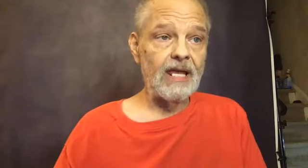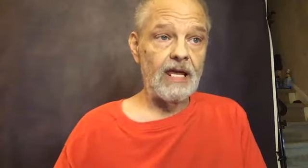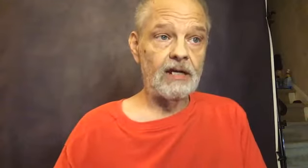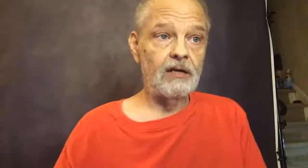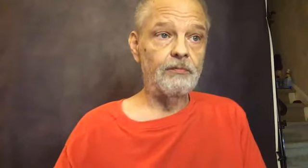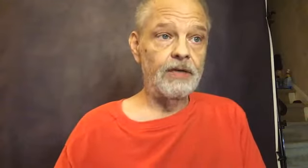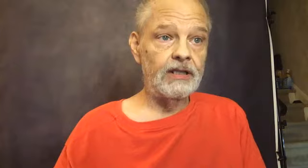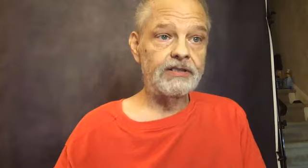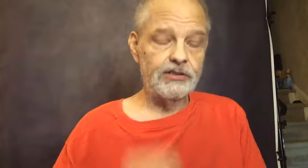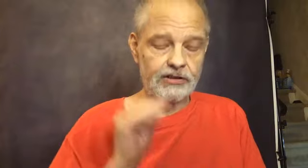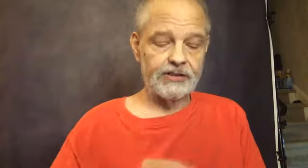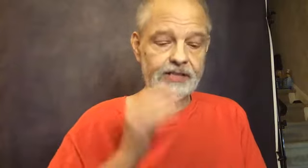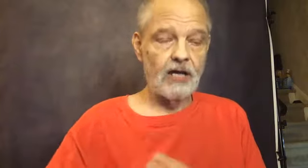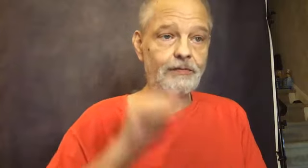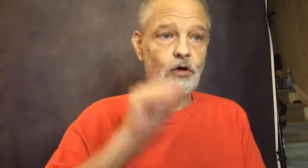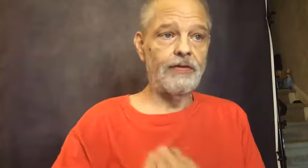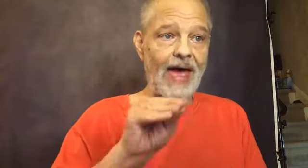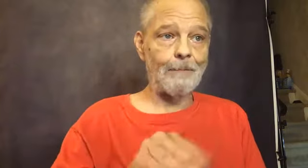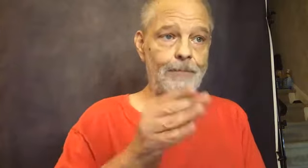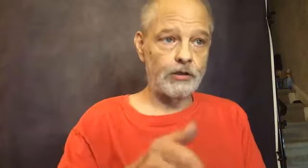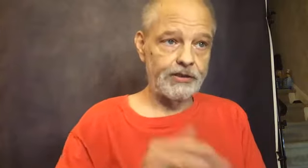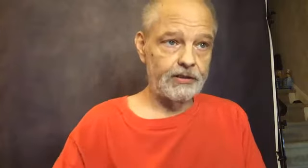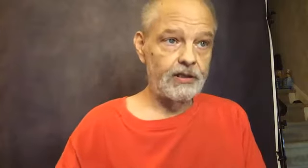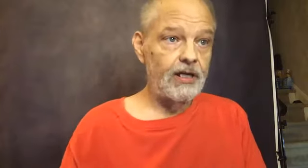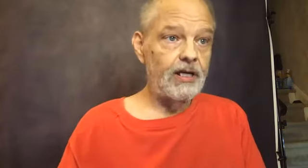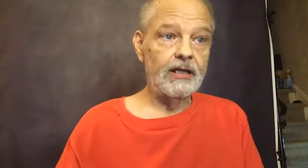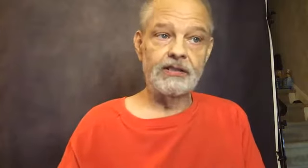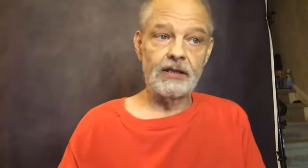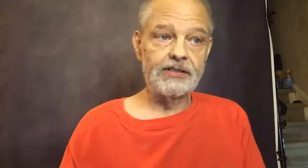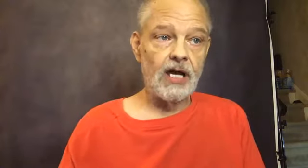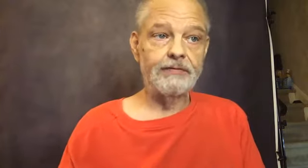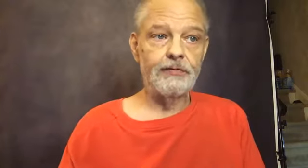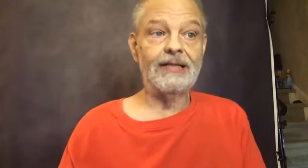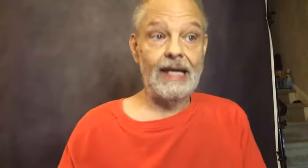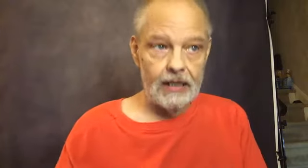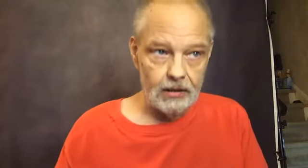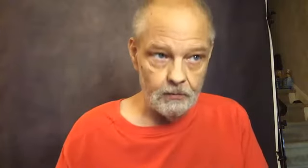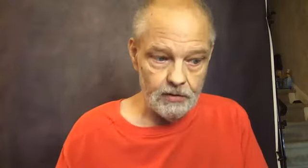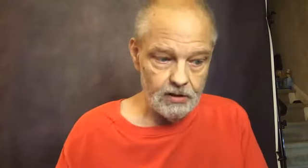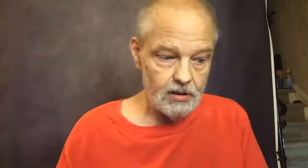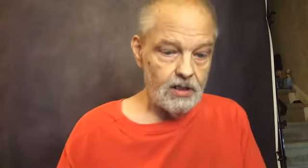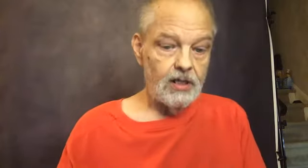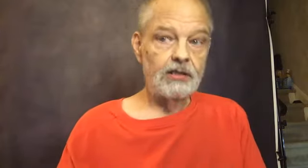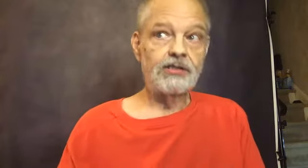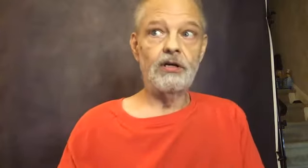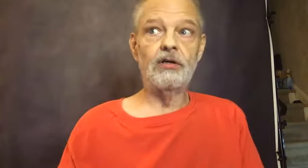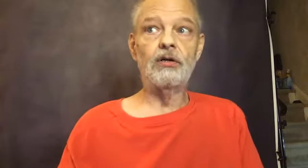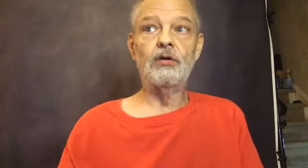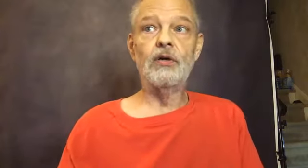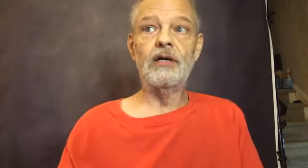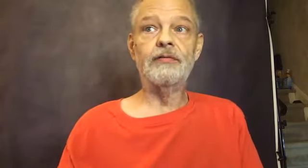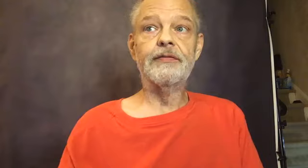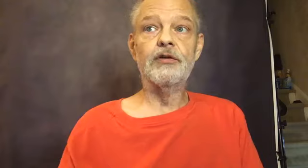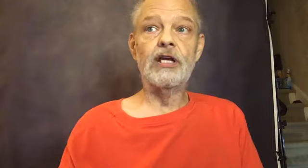and it's just a sign for that person. It's not the sign for the name. So if your name